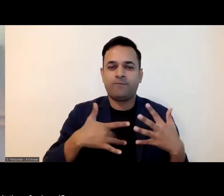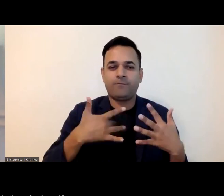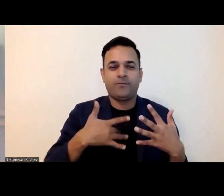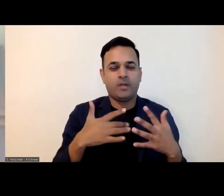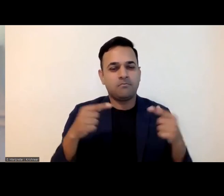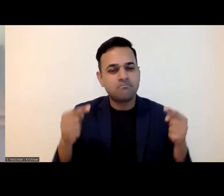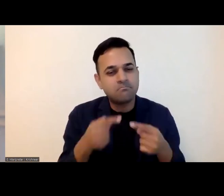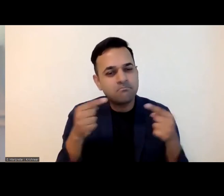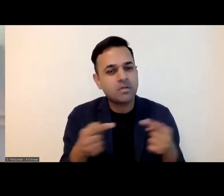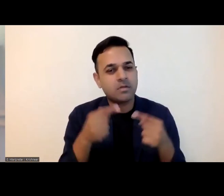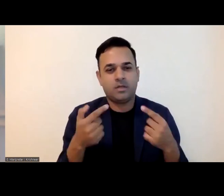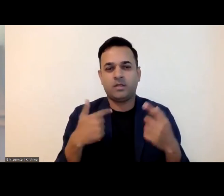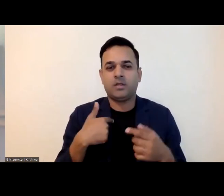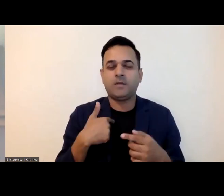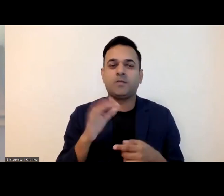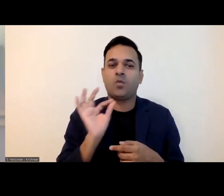feel sad?